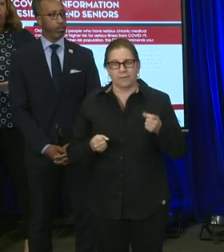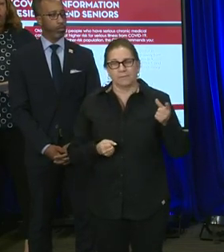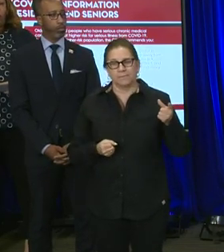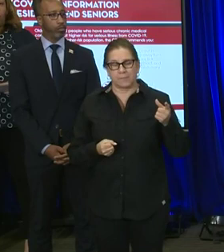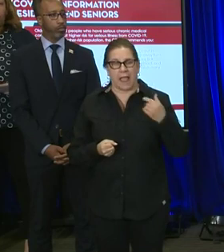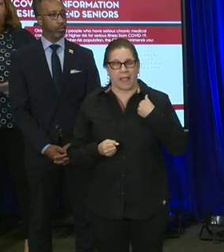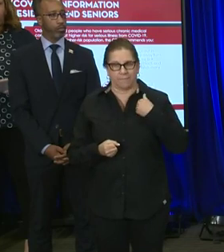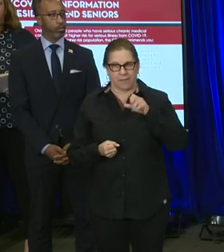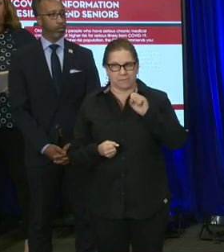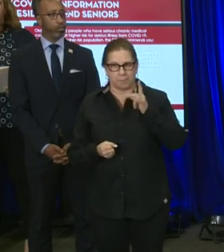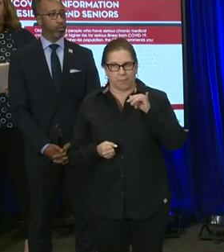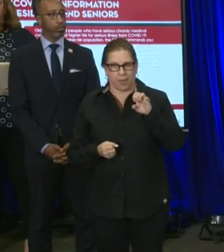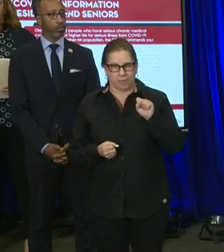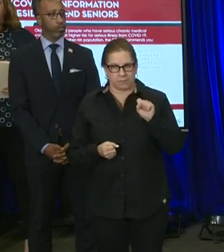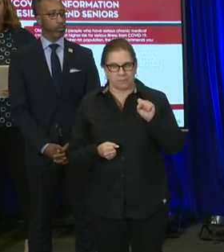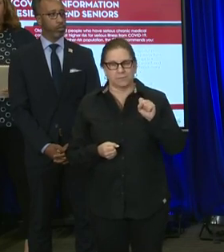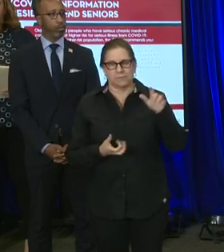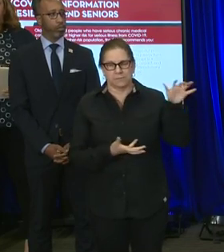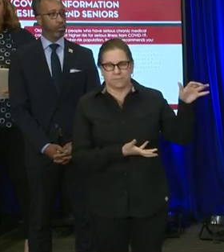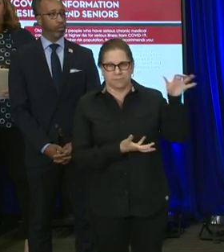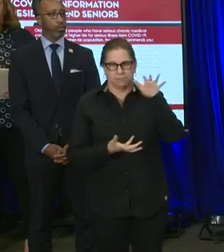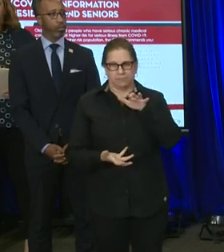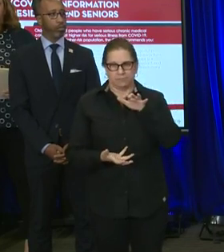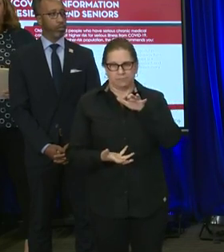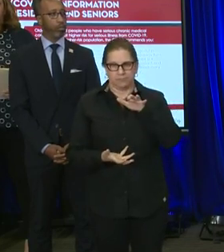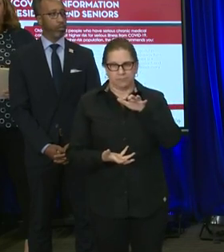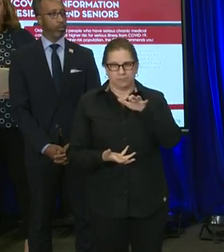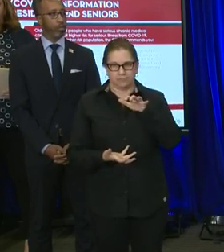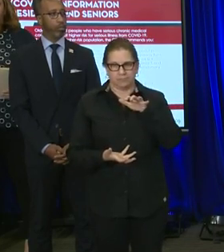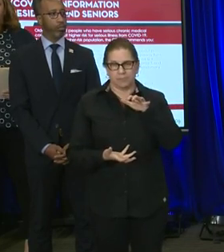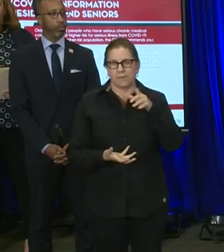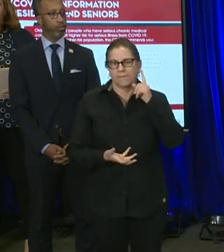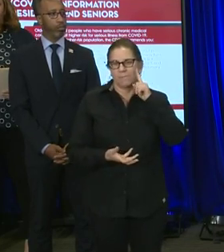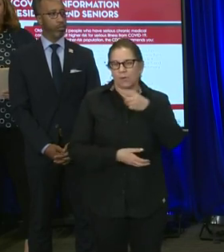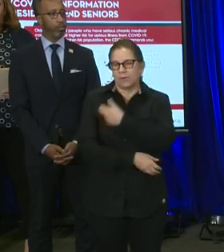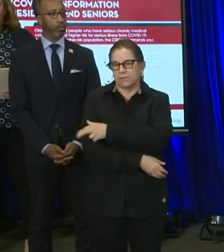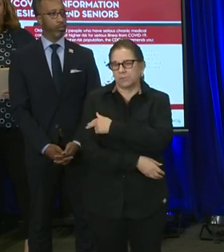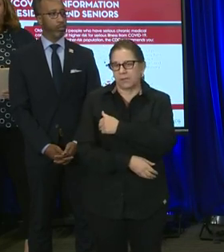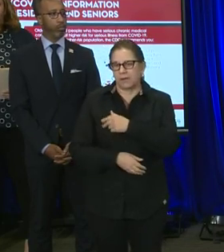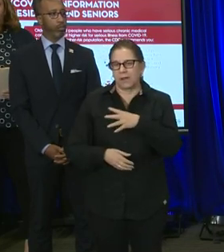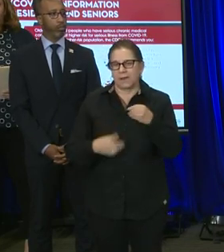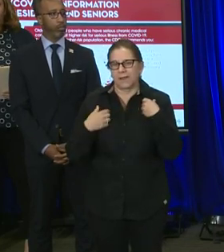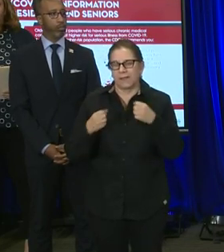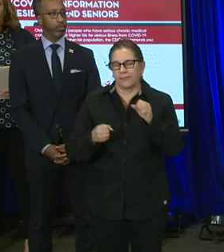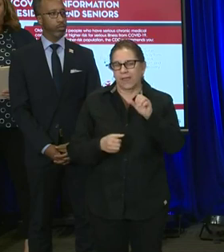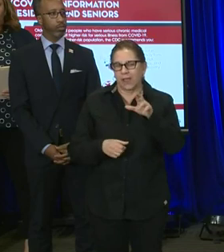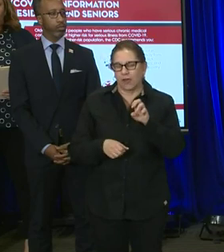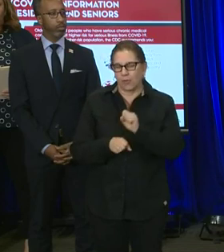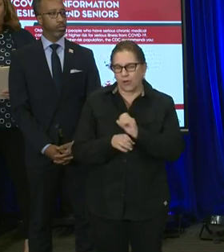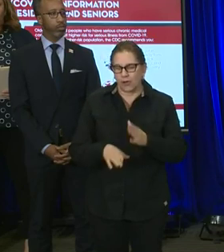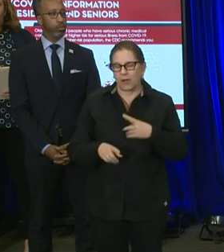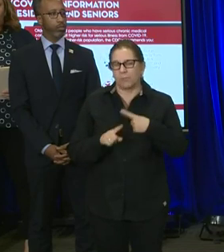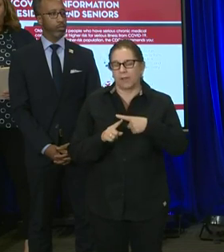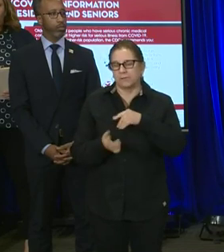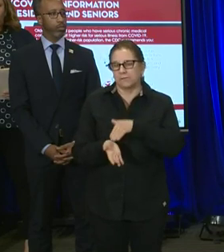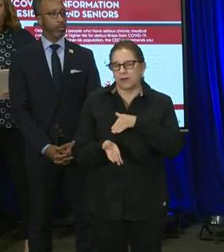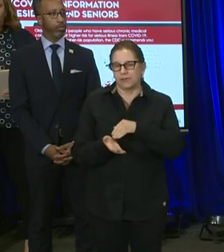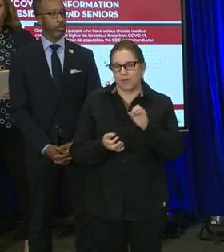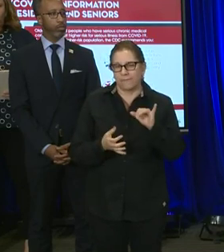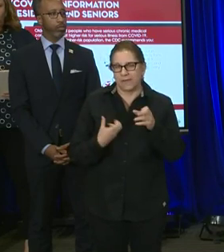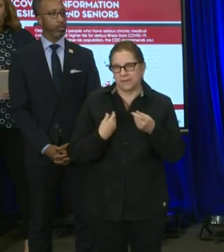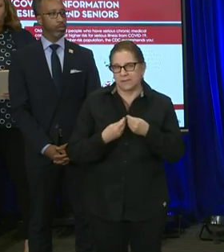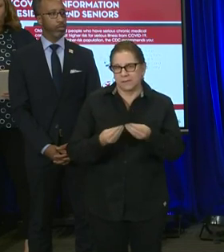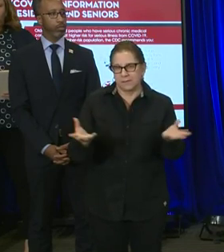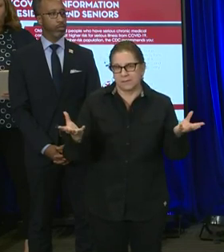healthcare providers in the hospitals as well as in the primary care community have expressed to us. DC Health has the capacity